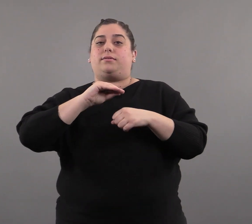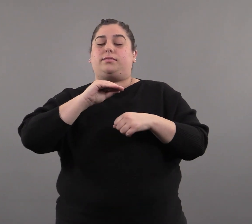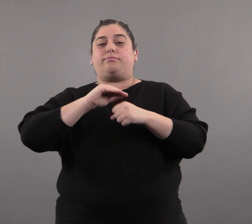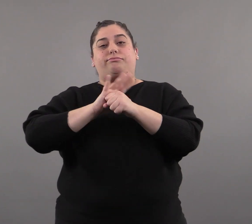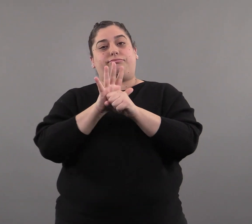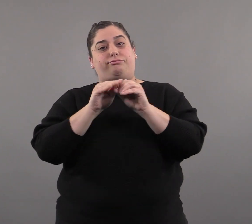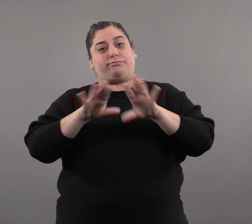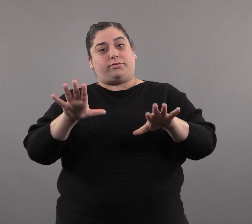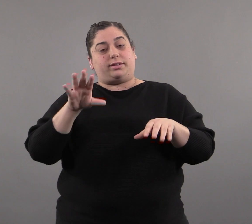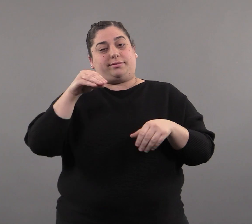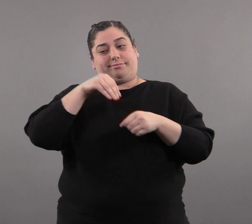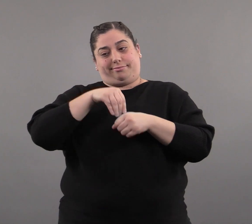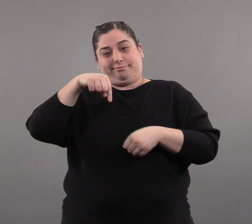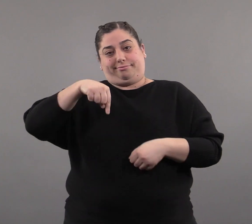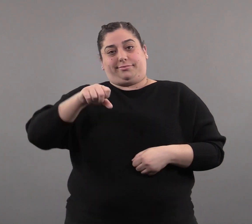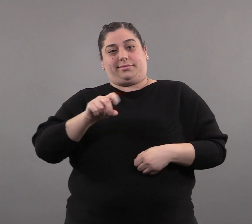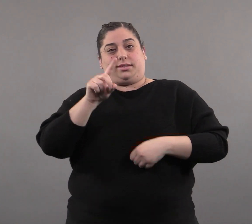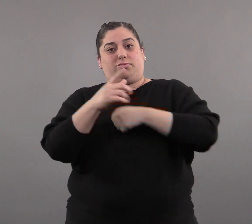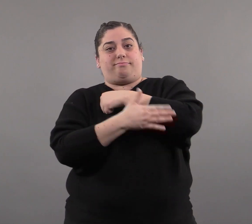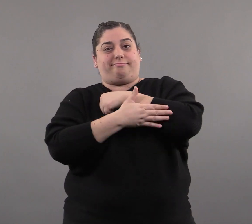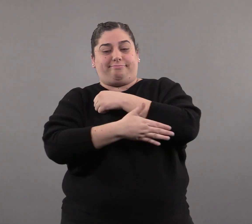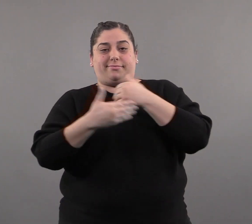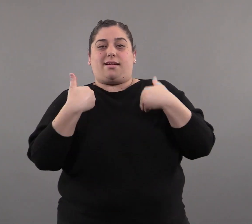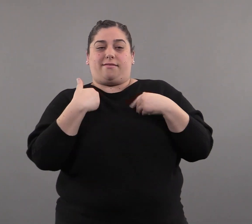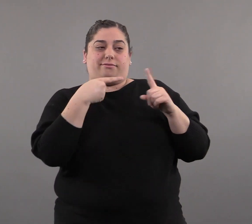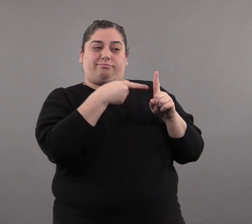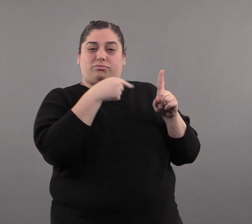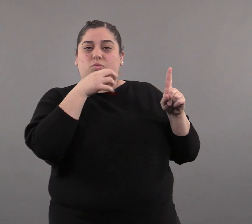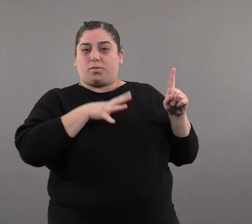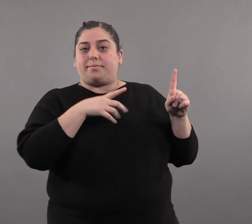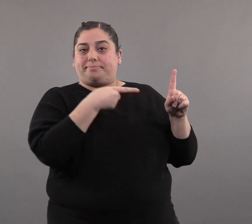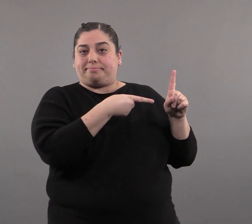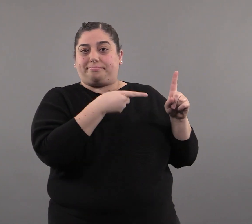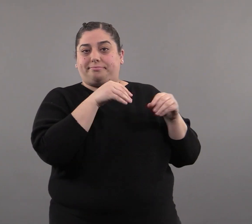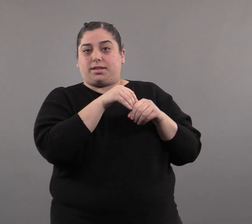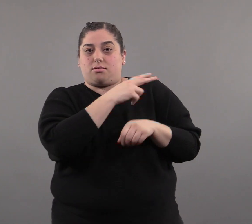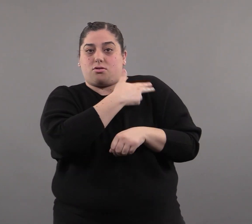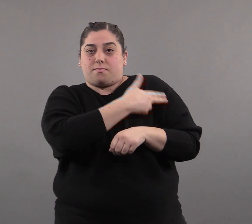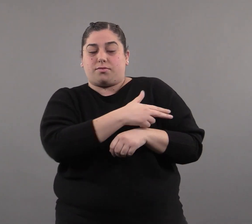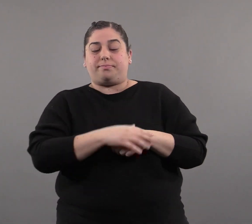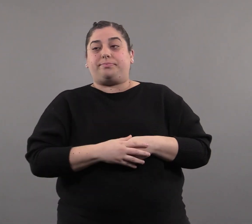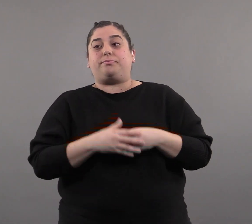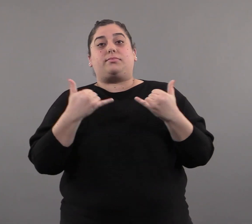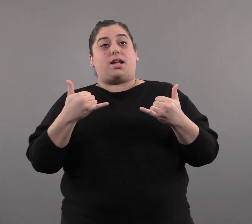San Diego County. Thank you, and we will now take any questions.